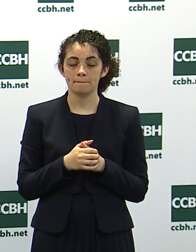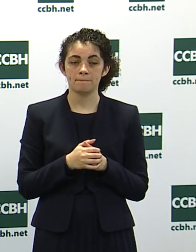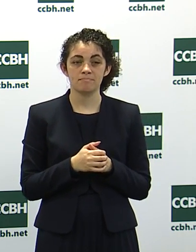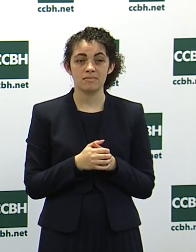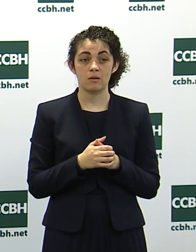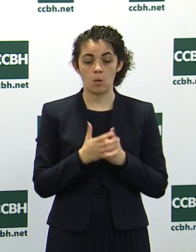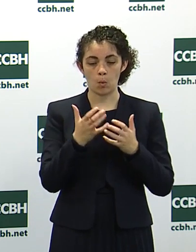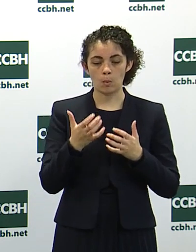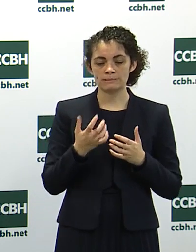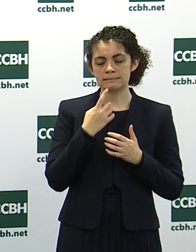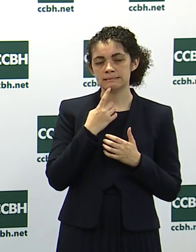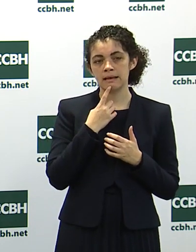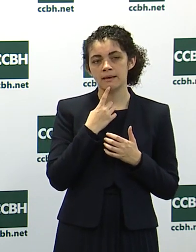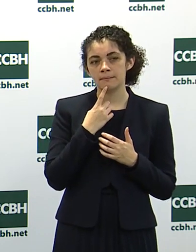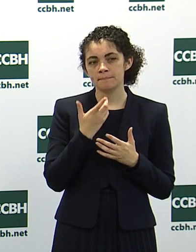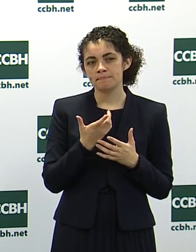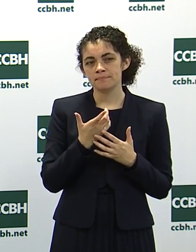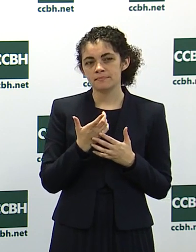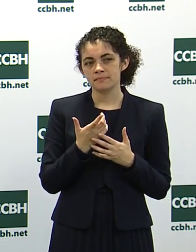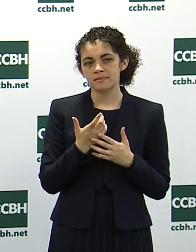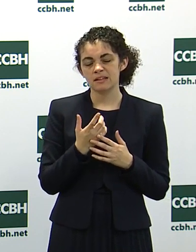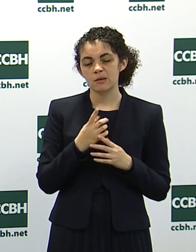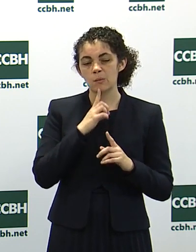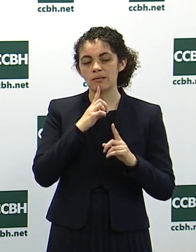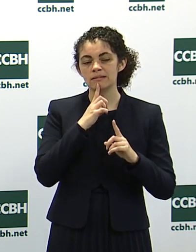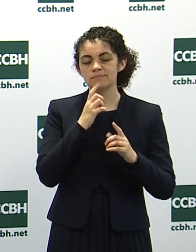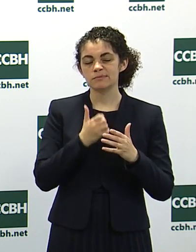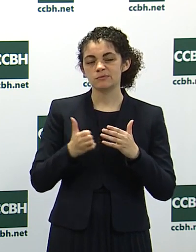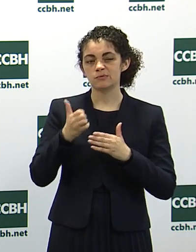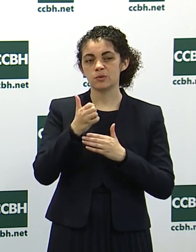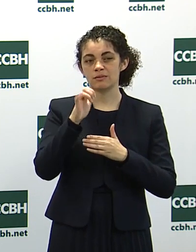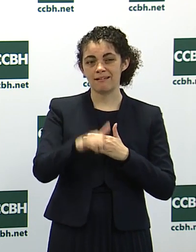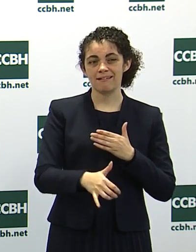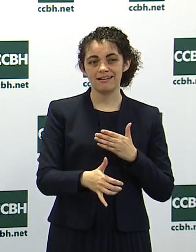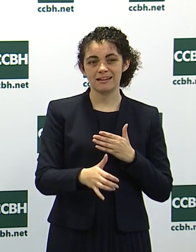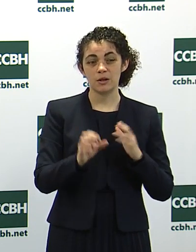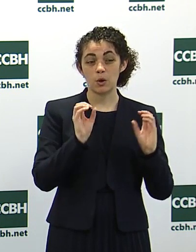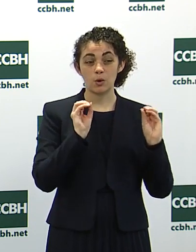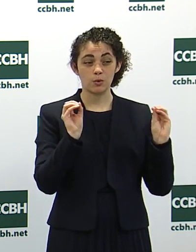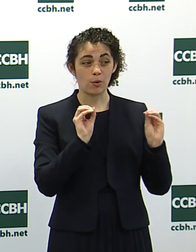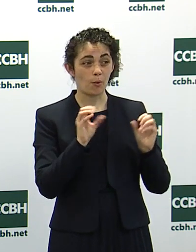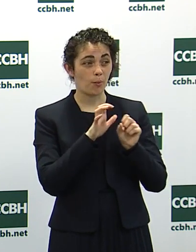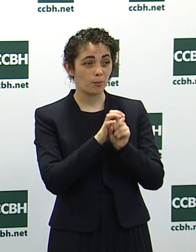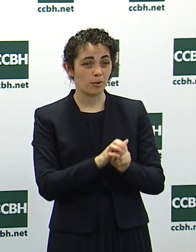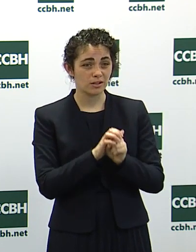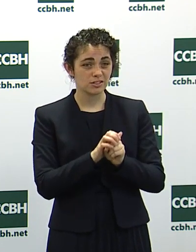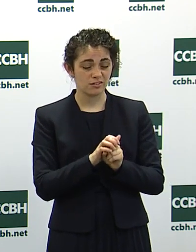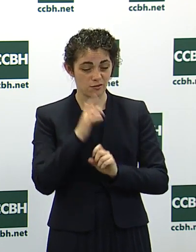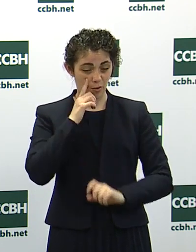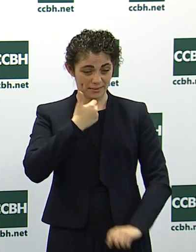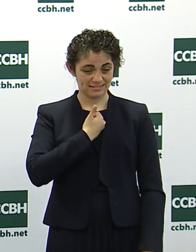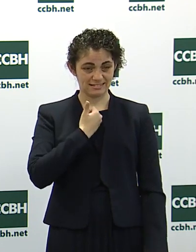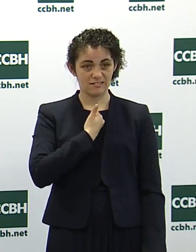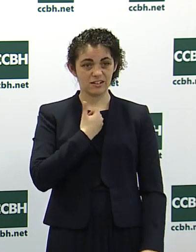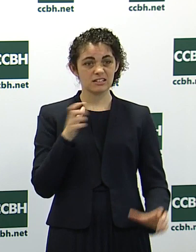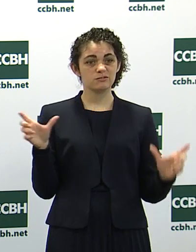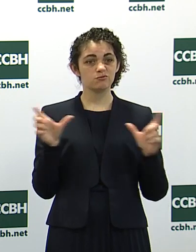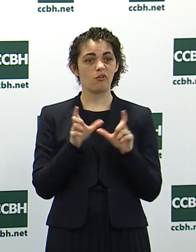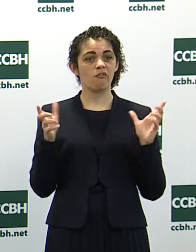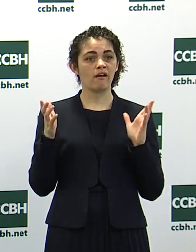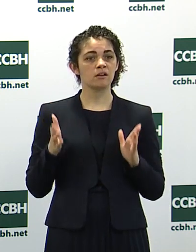I would like to say, as a preface to that there isn't any pressure on me as a